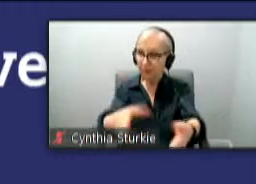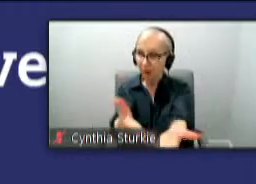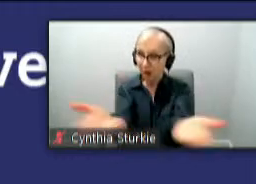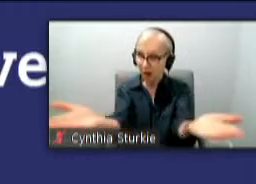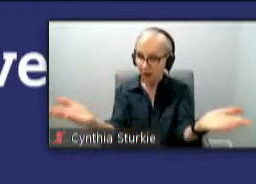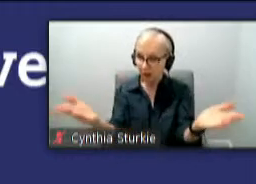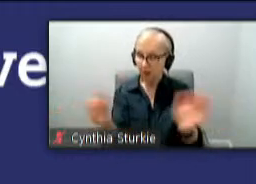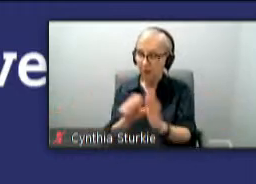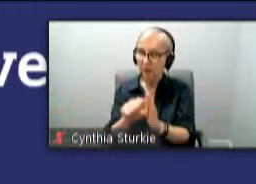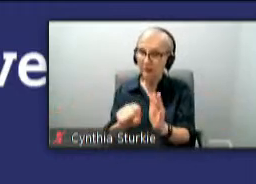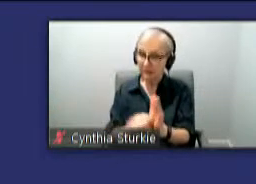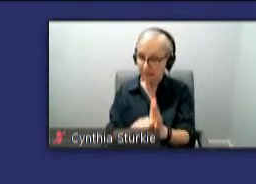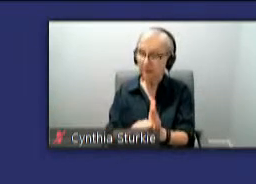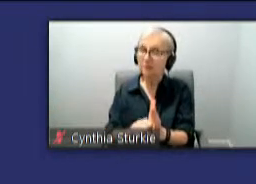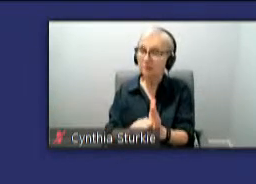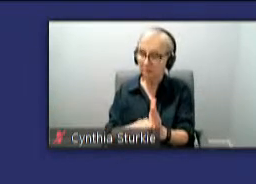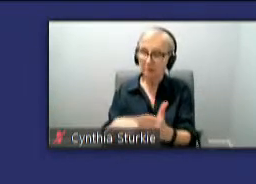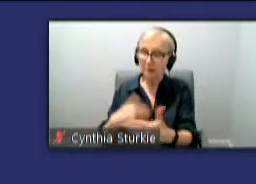This next slide